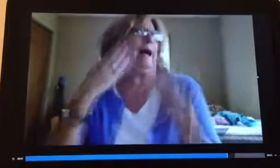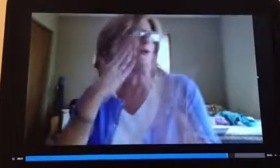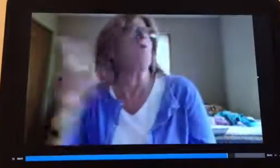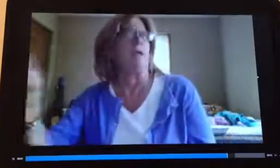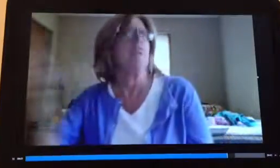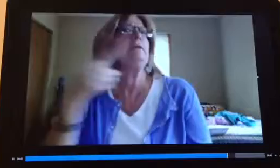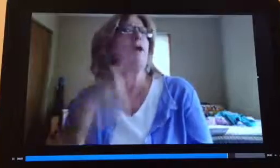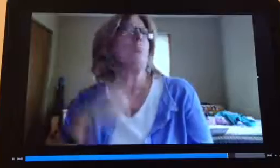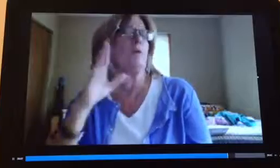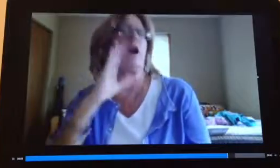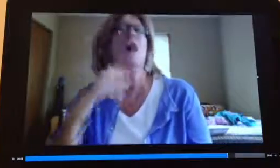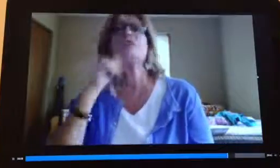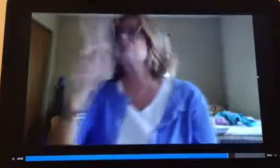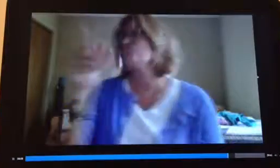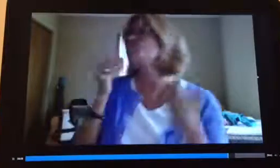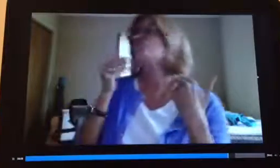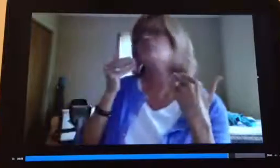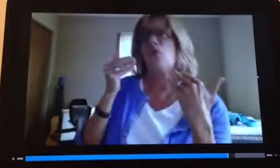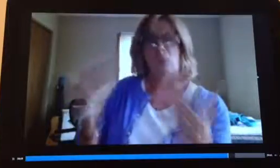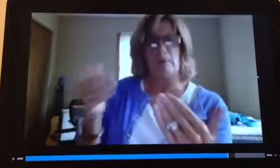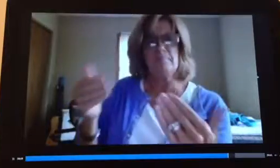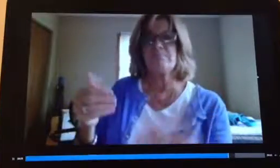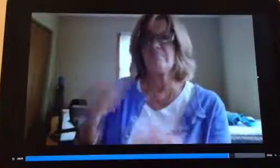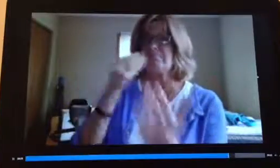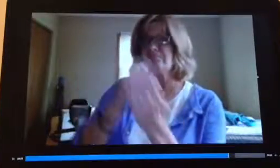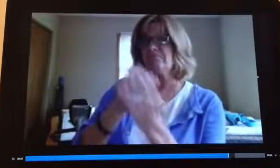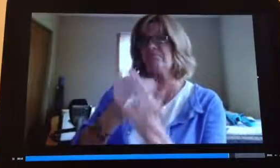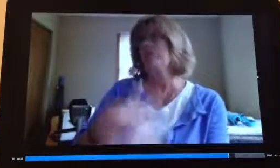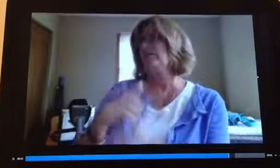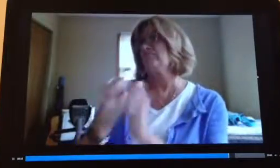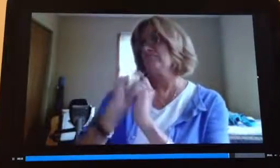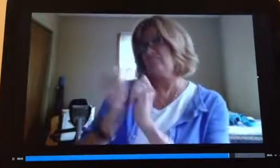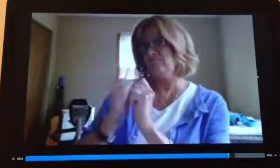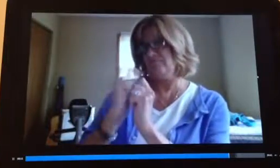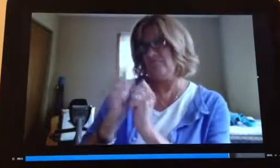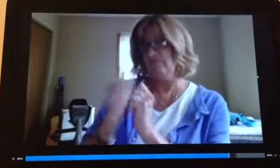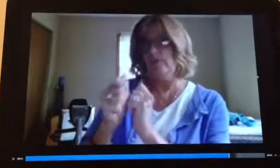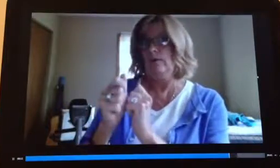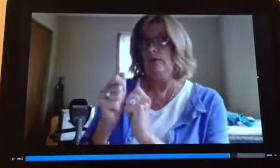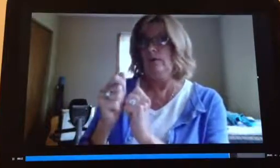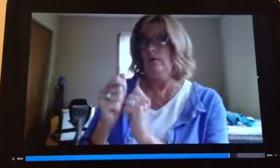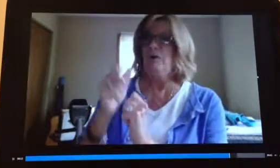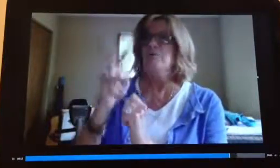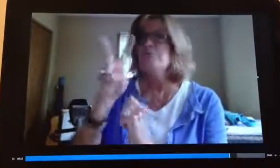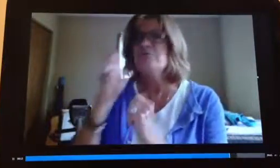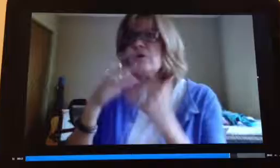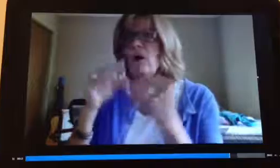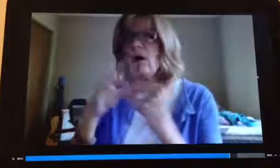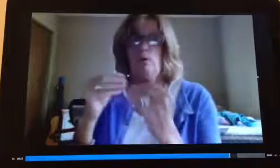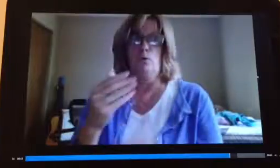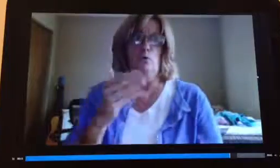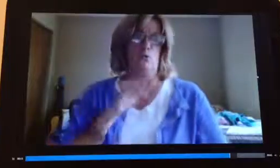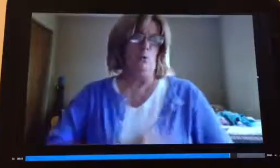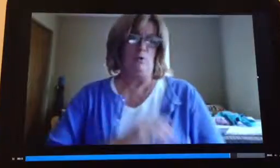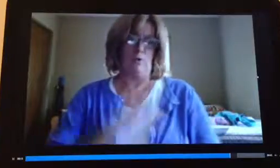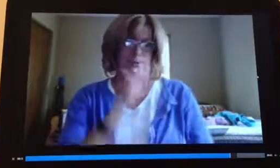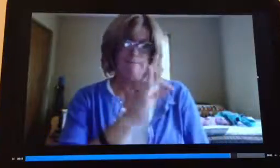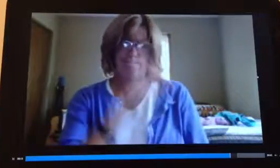get a new rotor and a new caliper, and I told him whatever he bought, I would just give him the money, and it would be